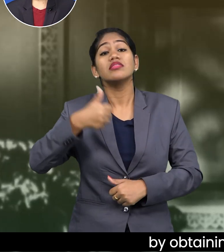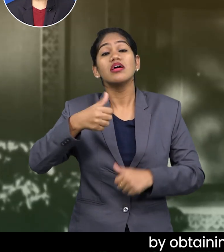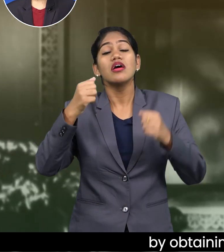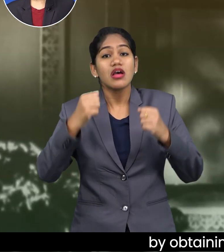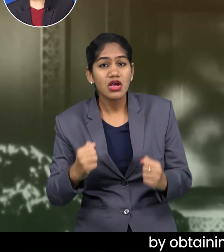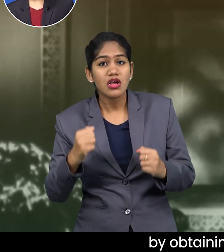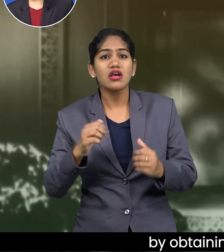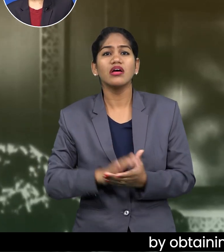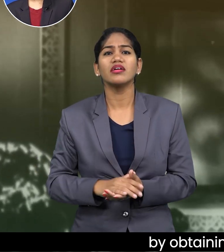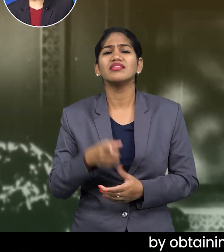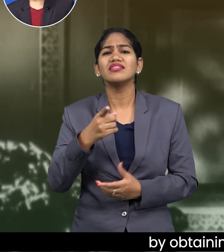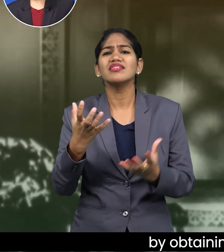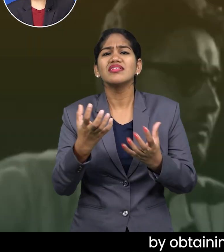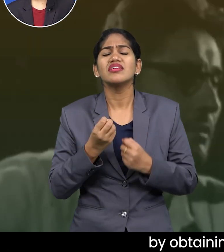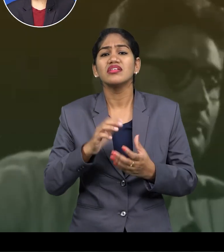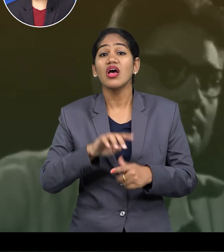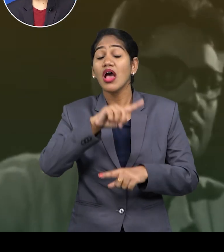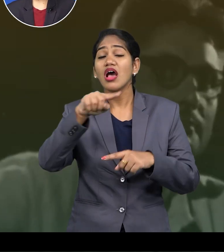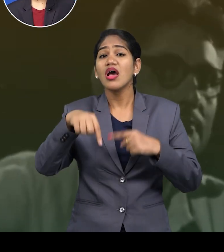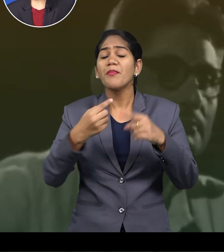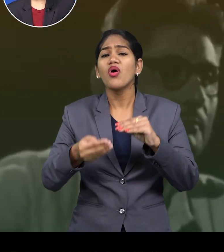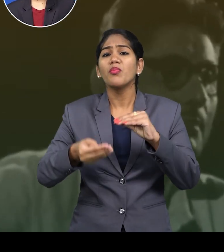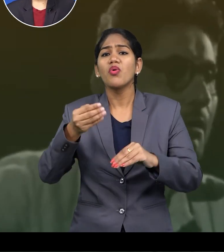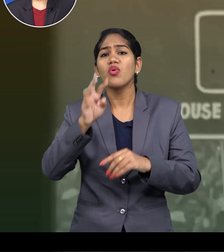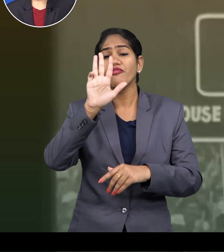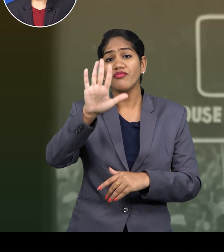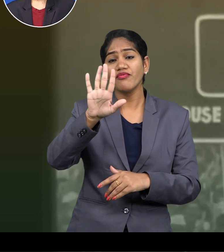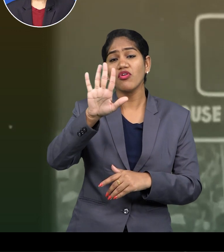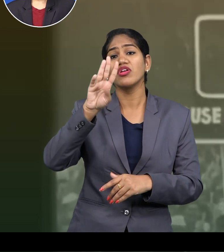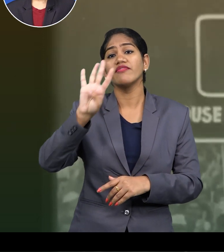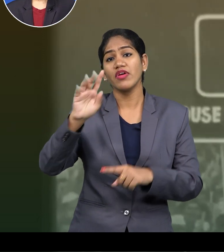about 45% of the total votes cast.